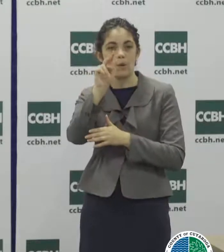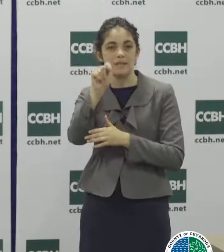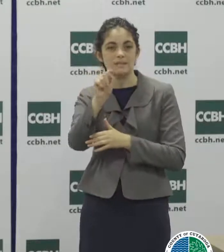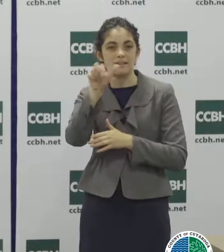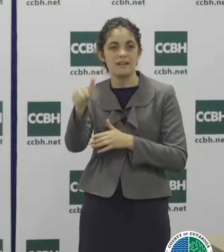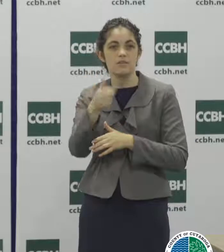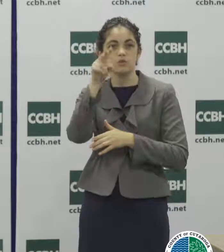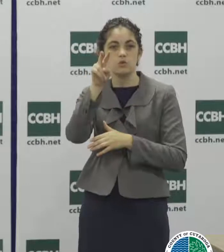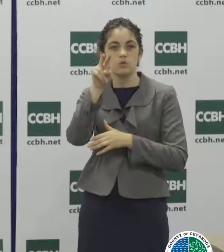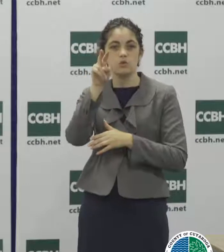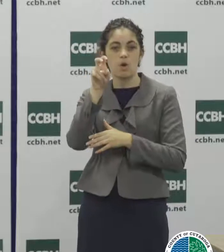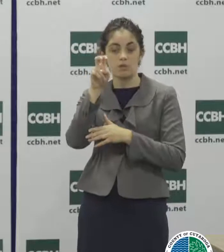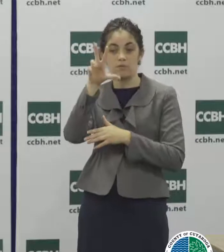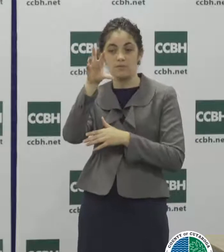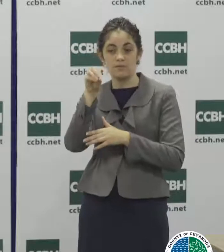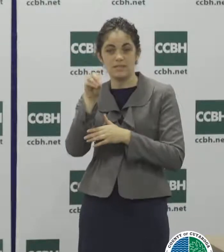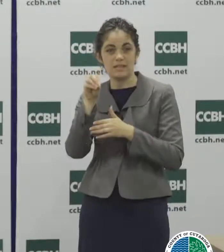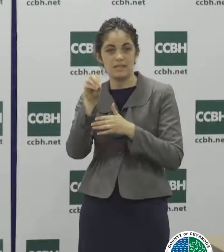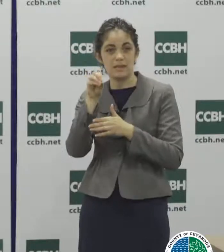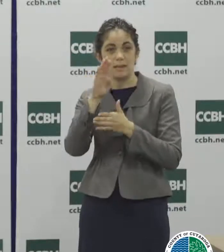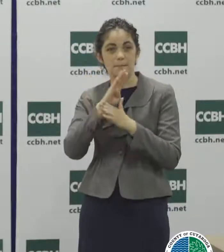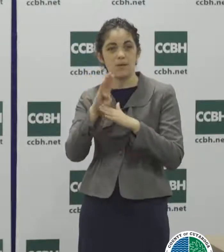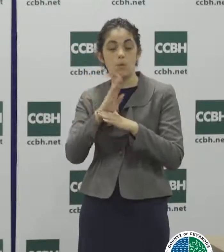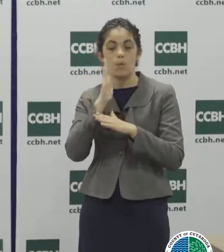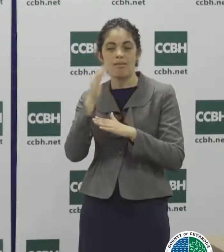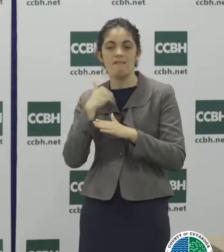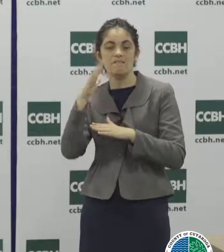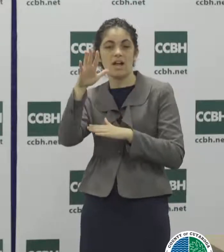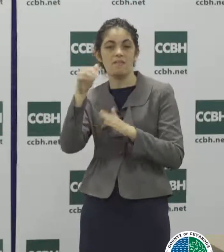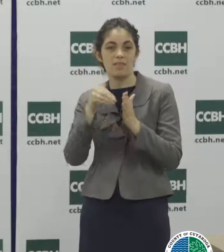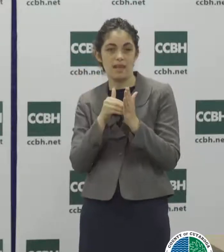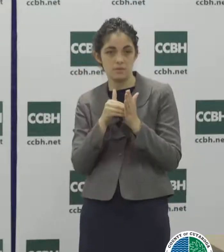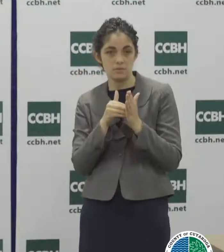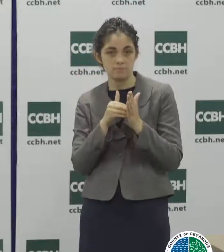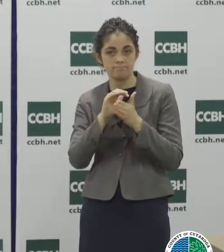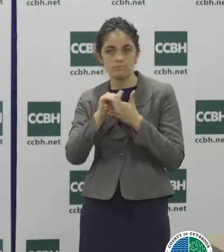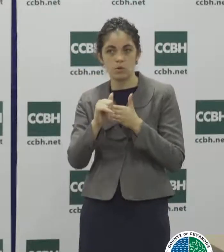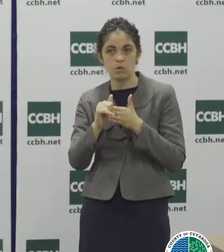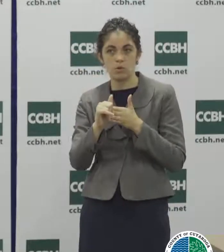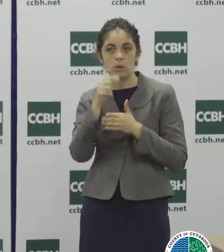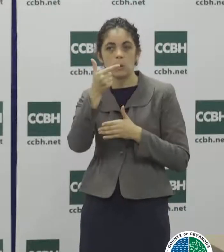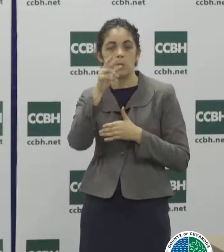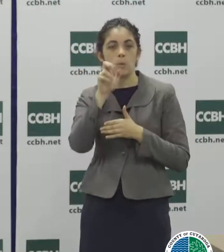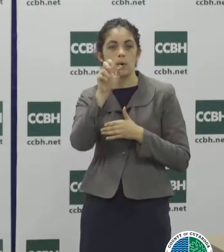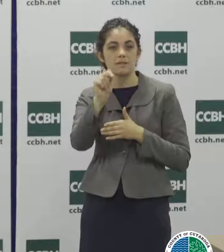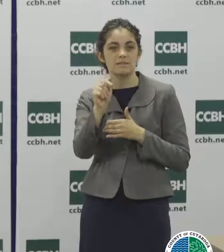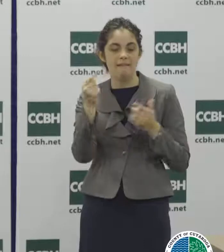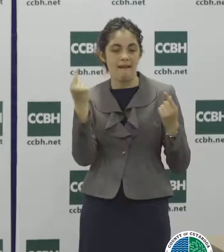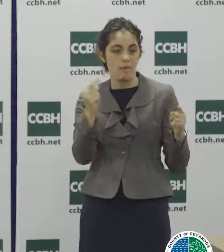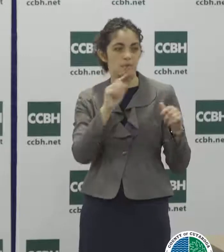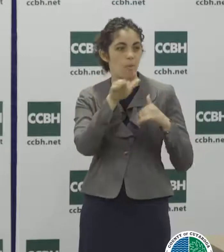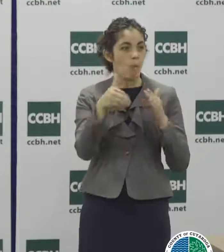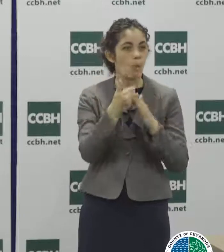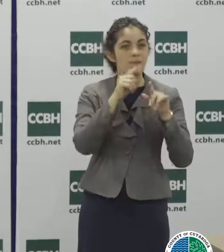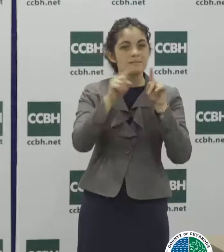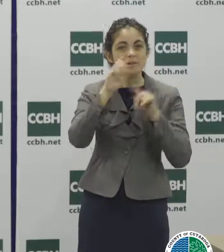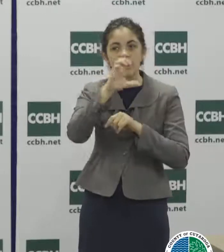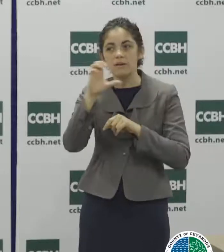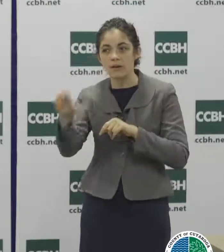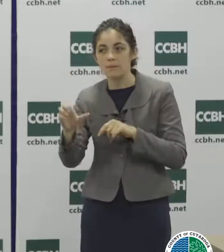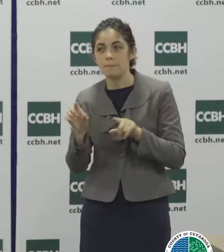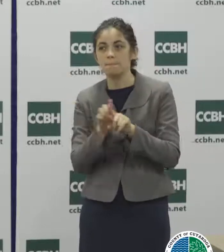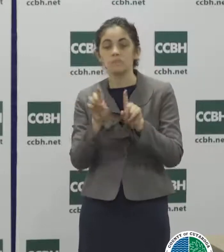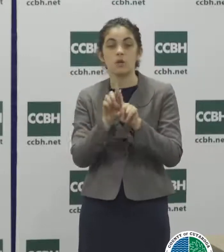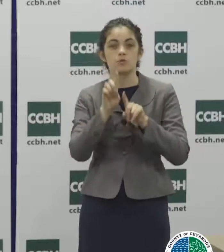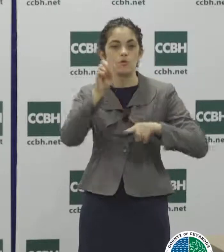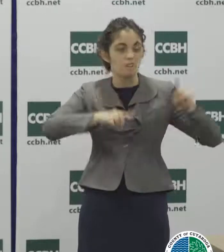another 250 businesses will get $5,000 grants. These businesses are located all around the county and in